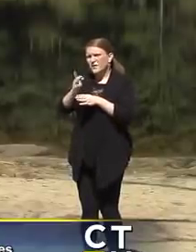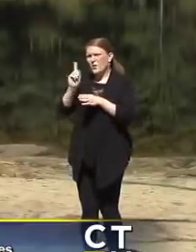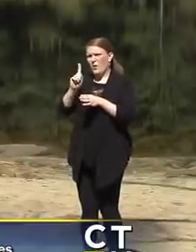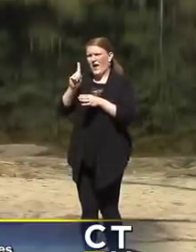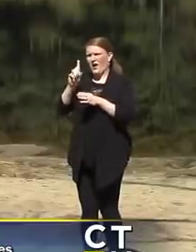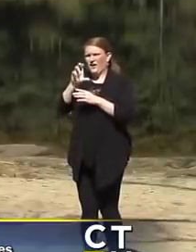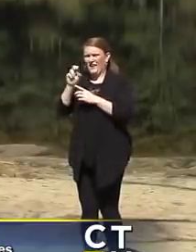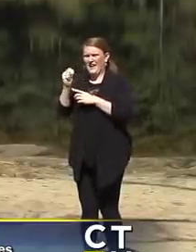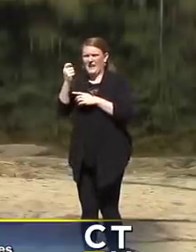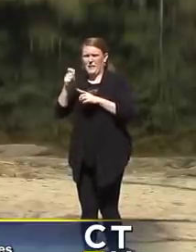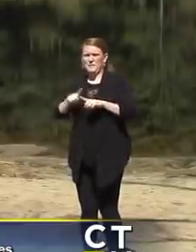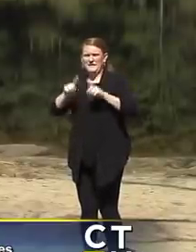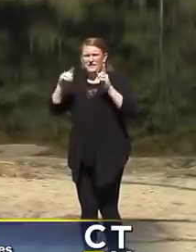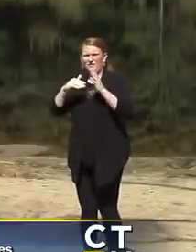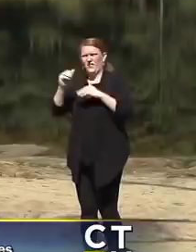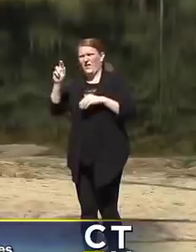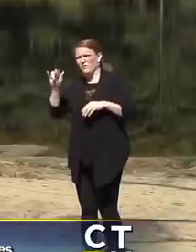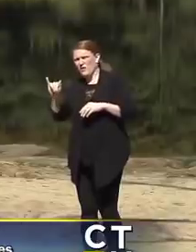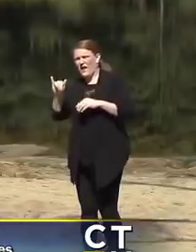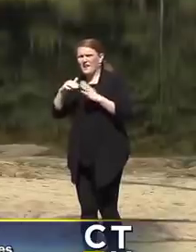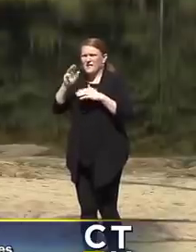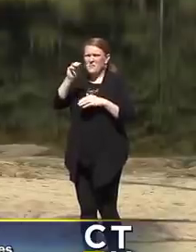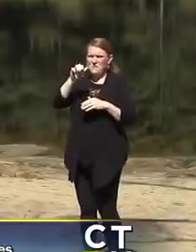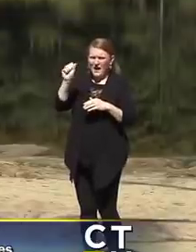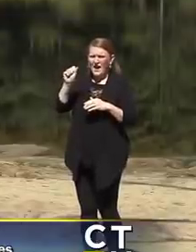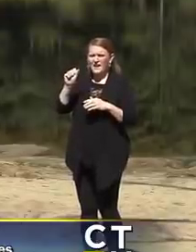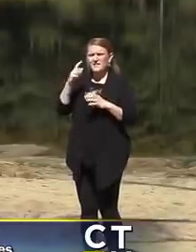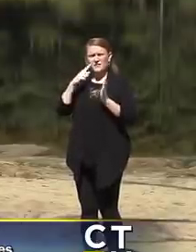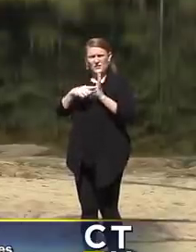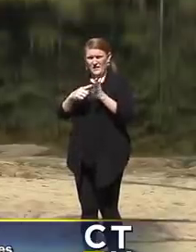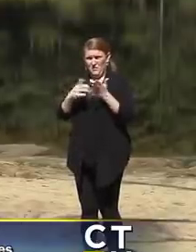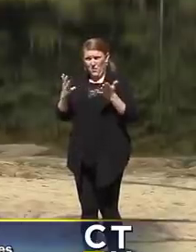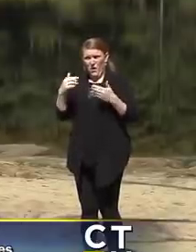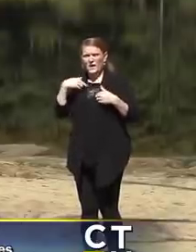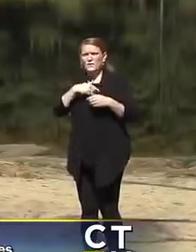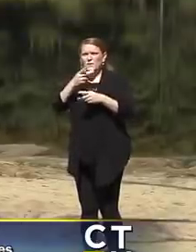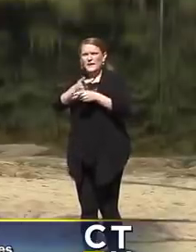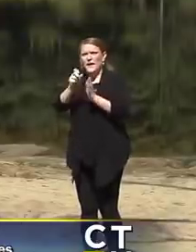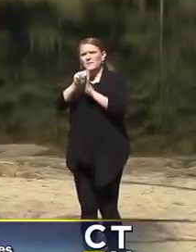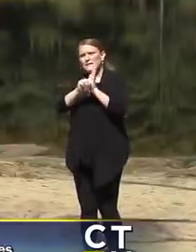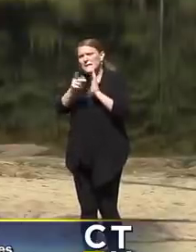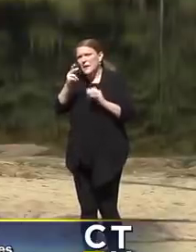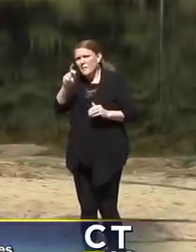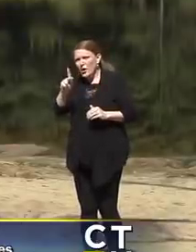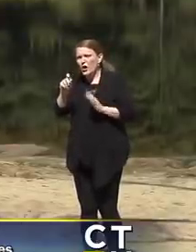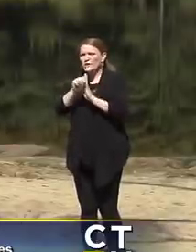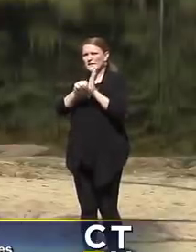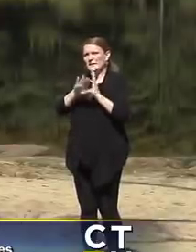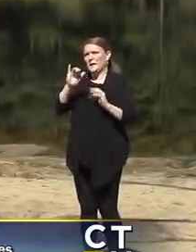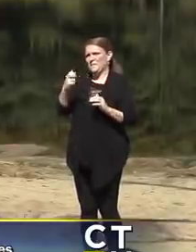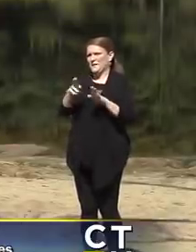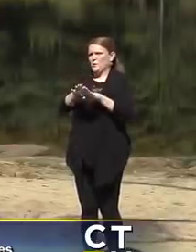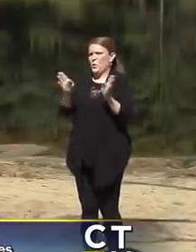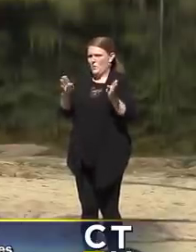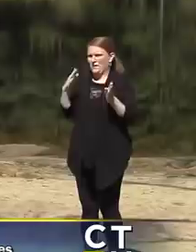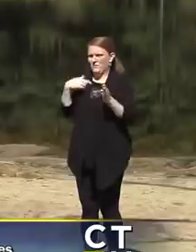and beaches open, our state parks and beaches open. And, to me, that was really important.